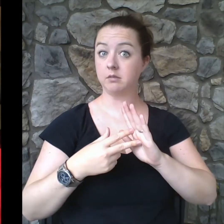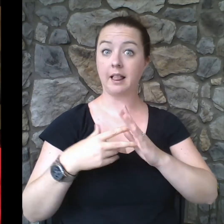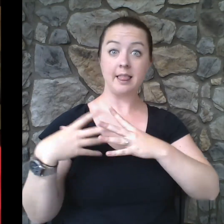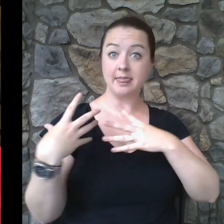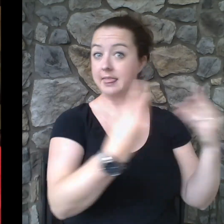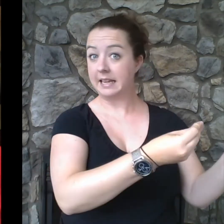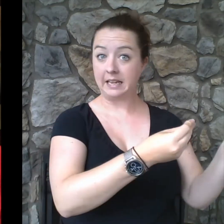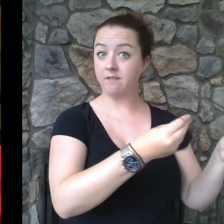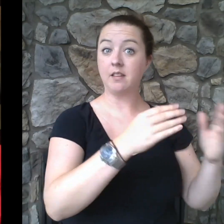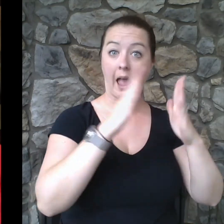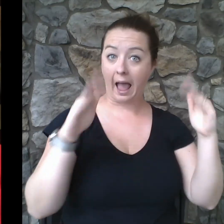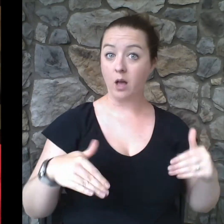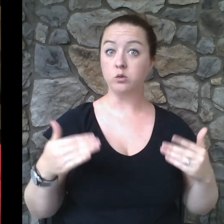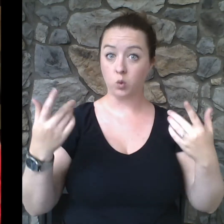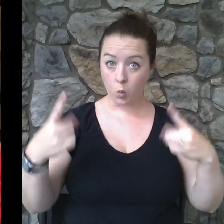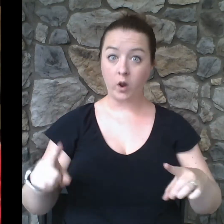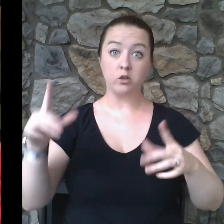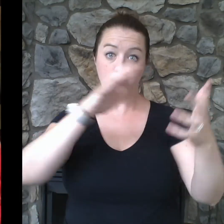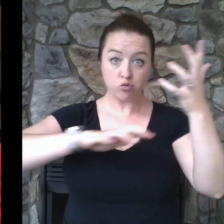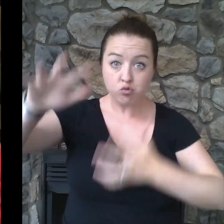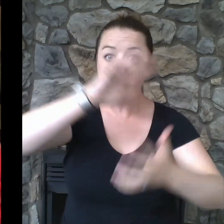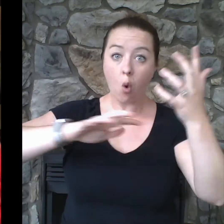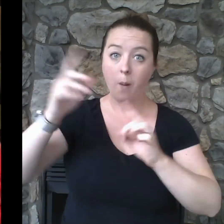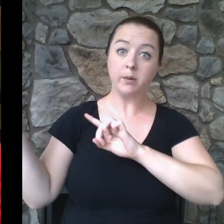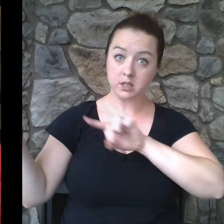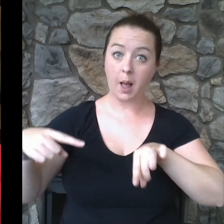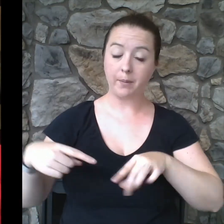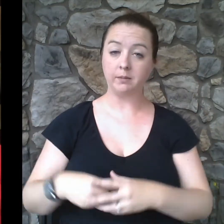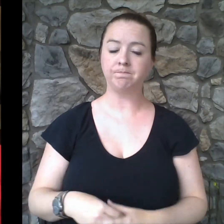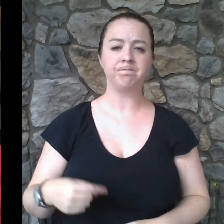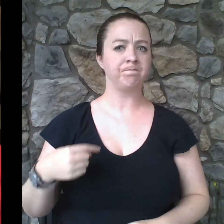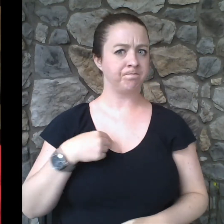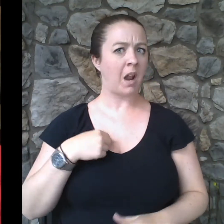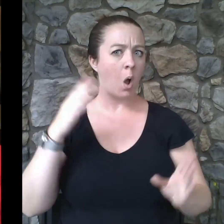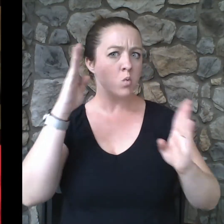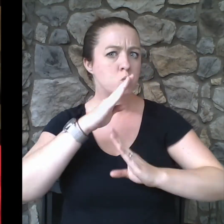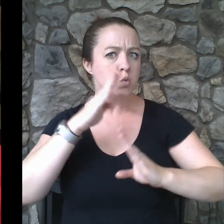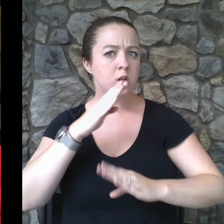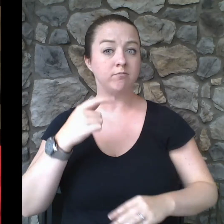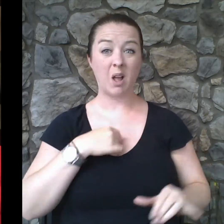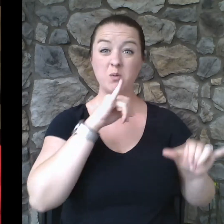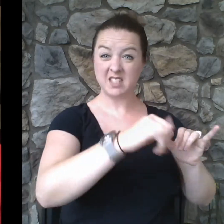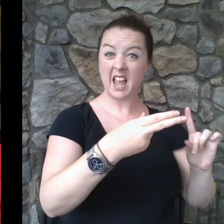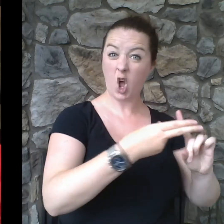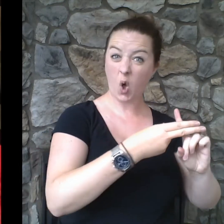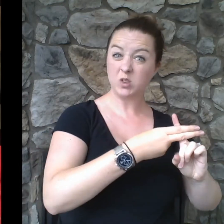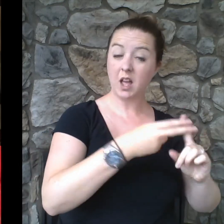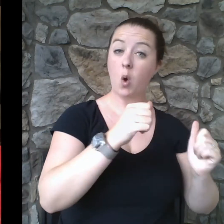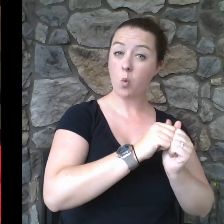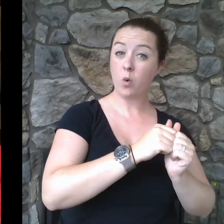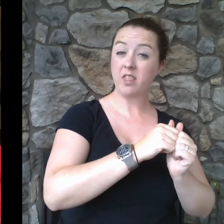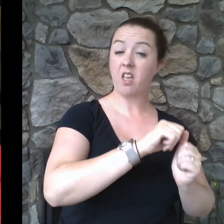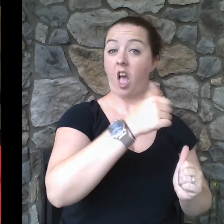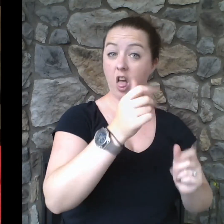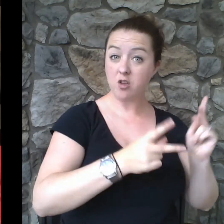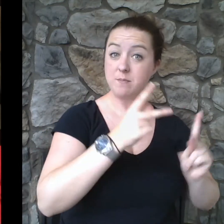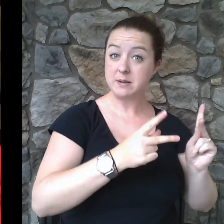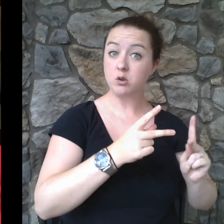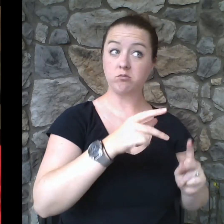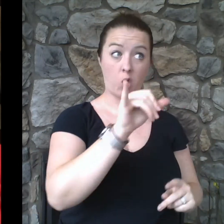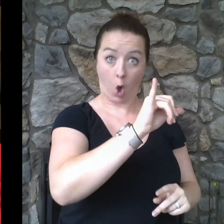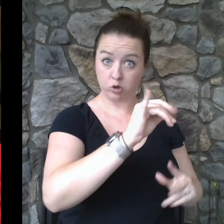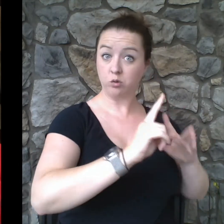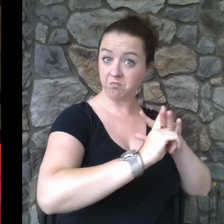coming. I was really worried. I was staying in a hotel with other people who had evacuated from their